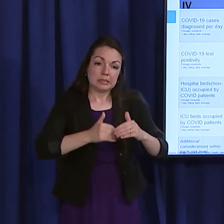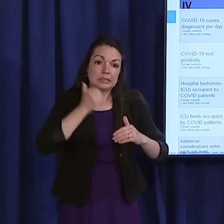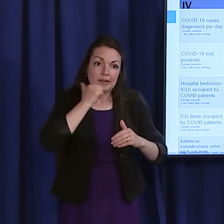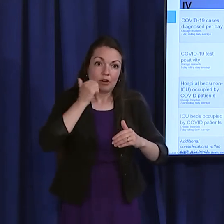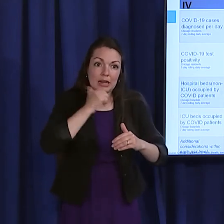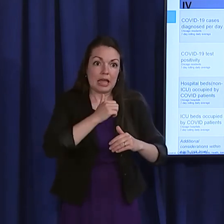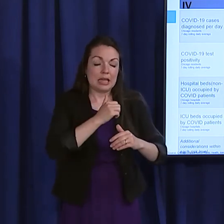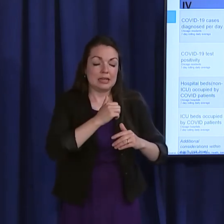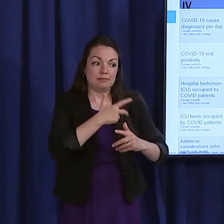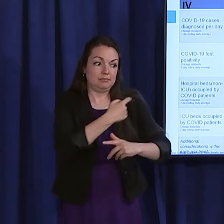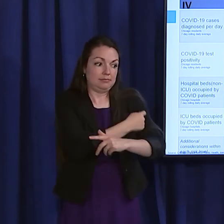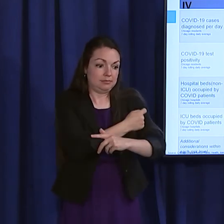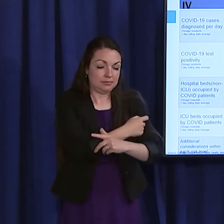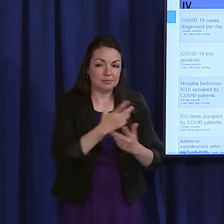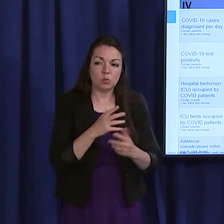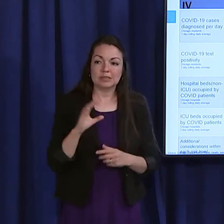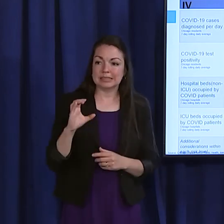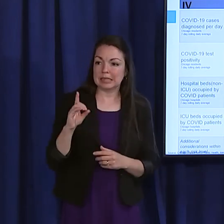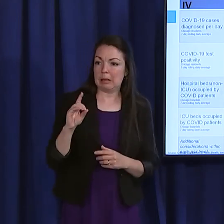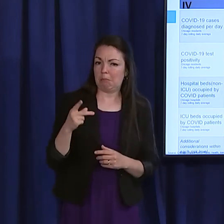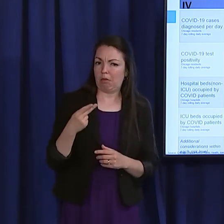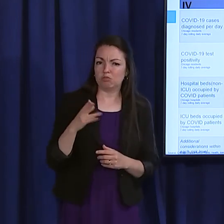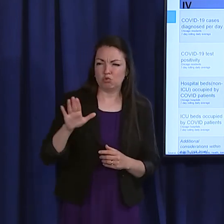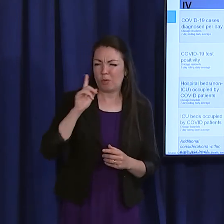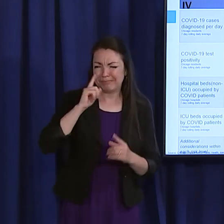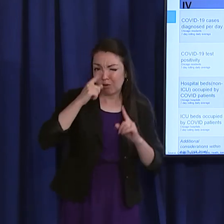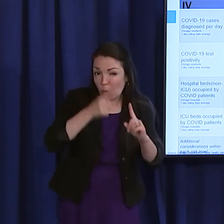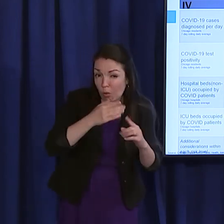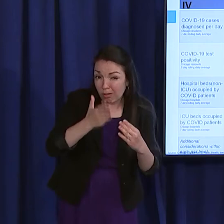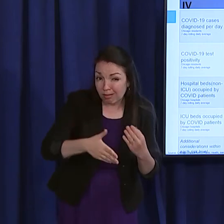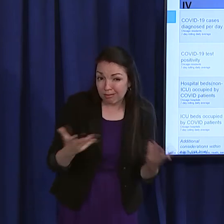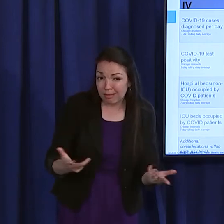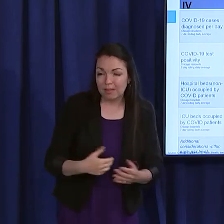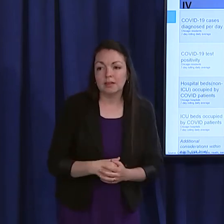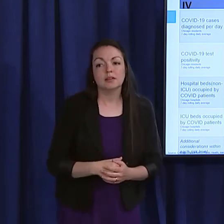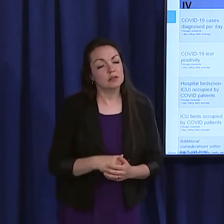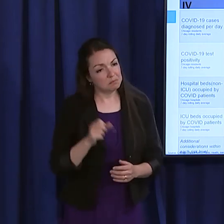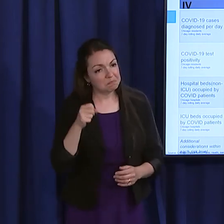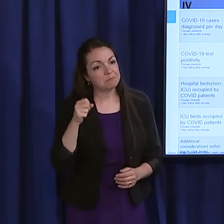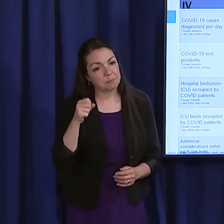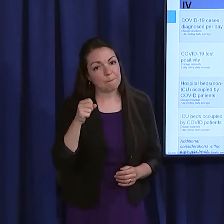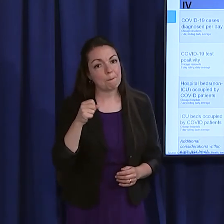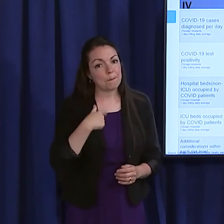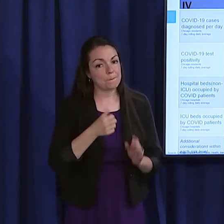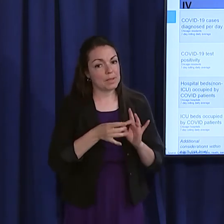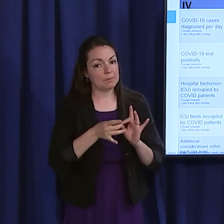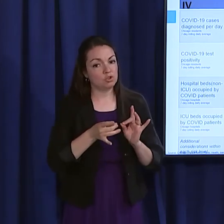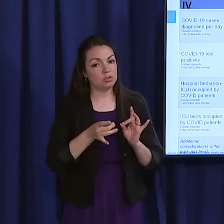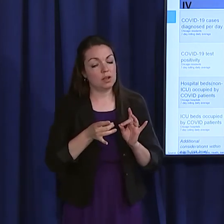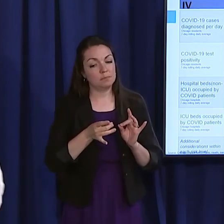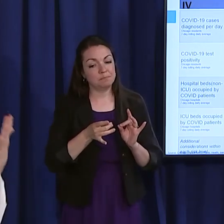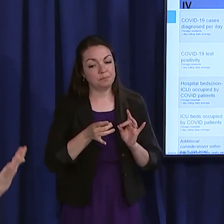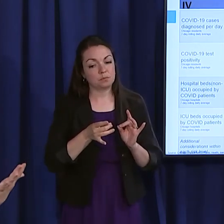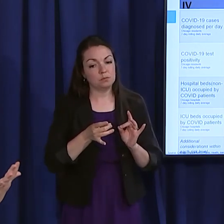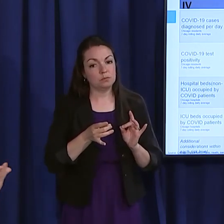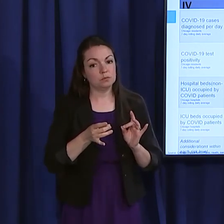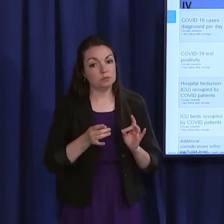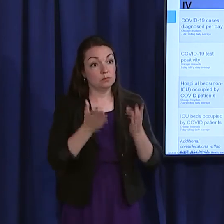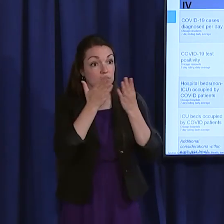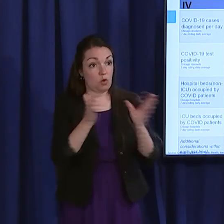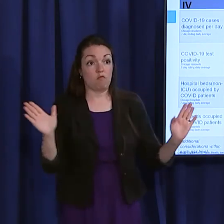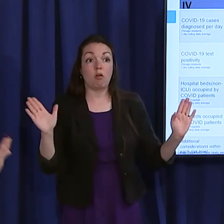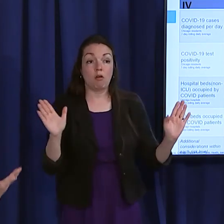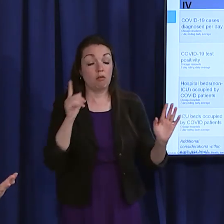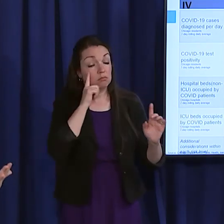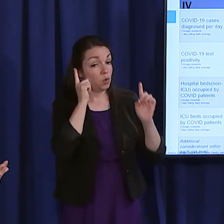What's the end goal as far as CDPH is concerned? Yeah. Yeah, absolutely. So, you know, I mentioned that our overarching